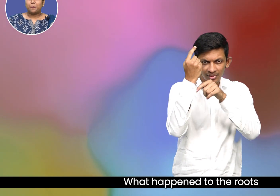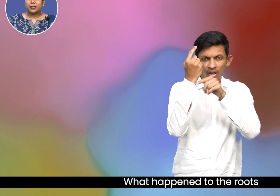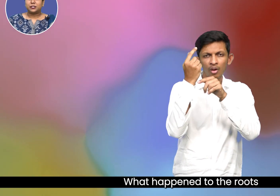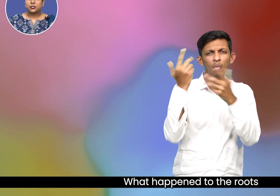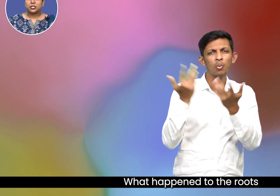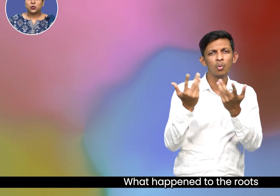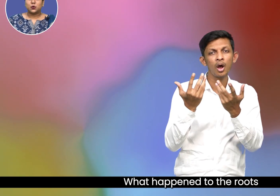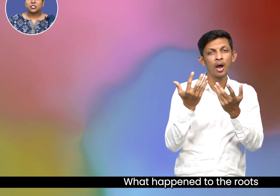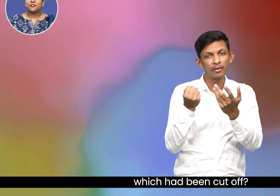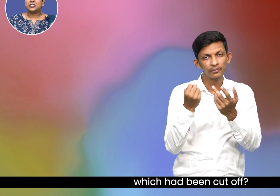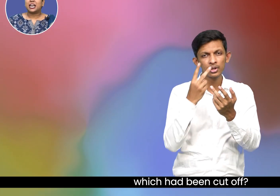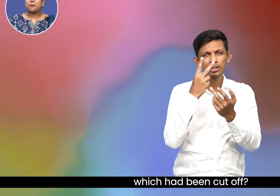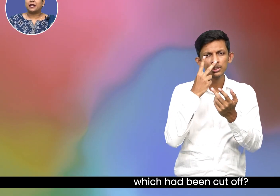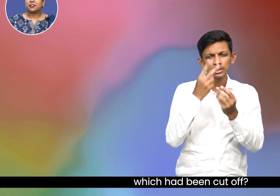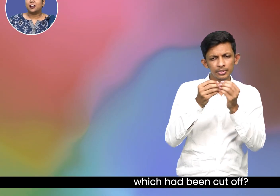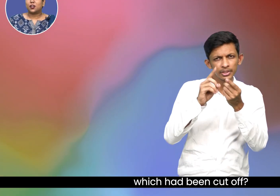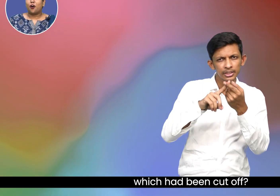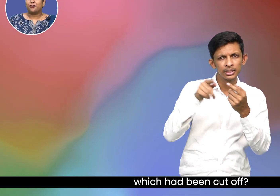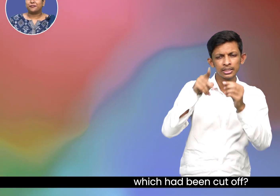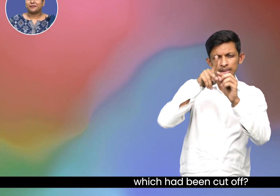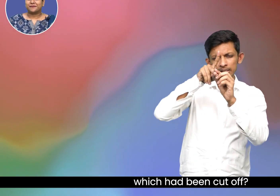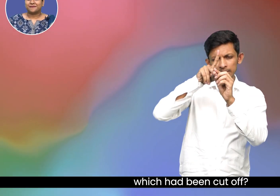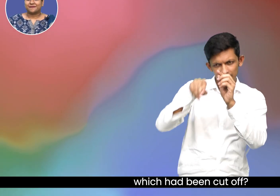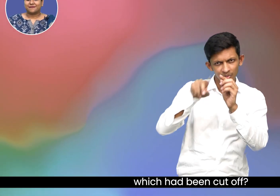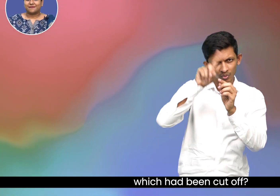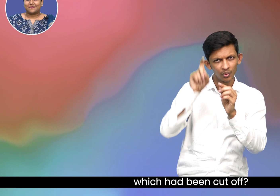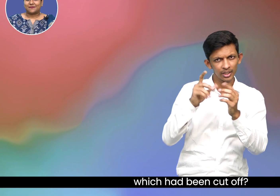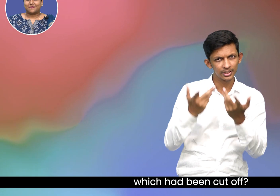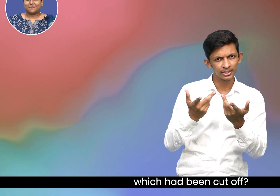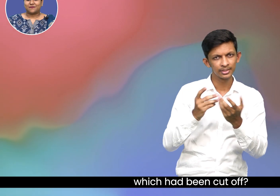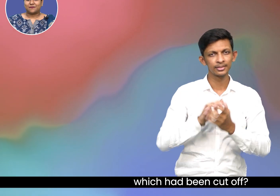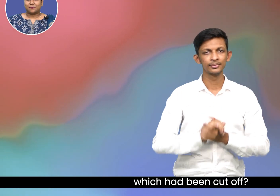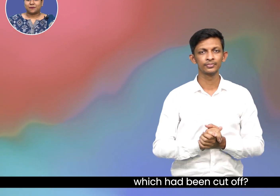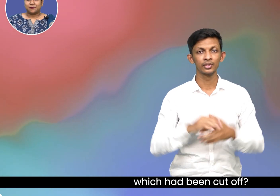What happened to the roots which had been cut off?